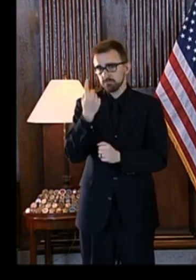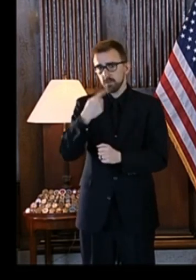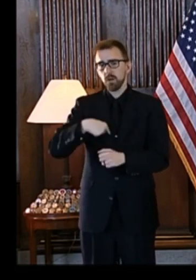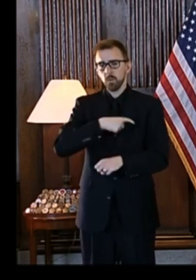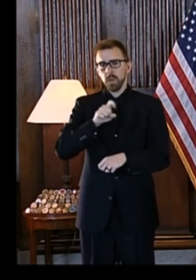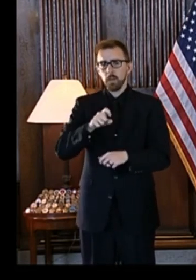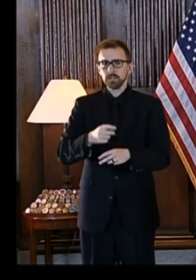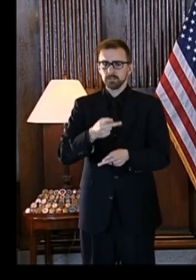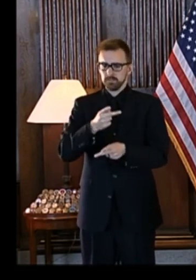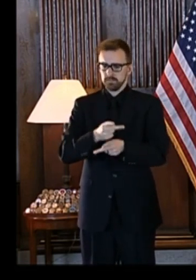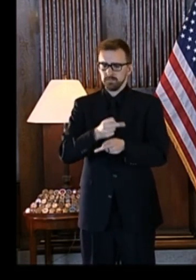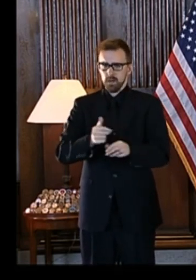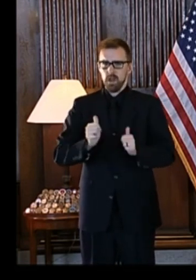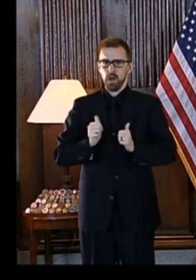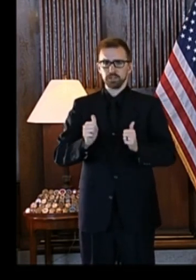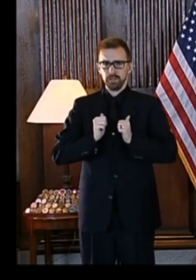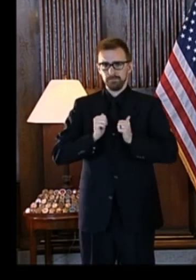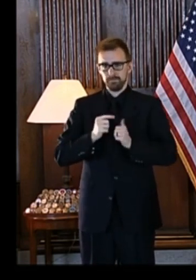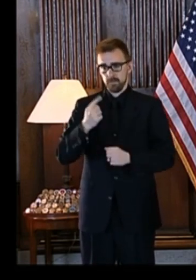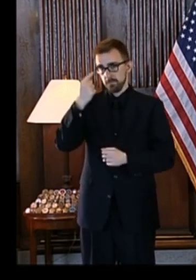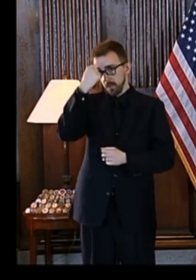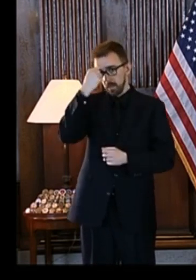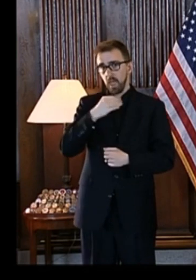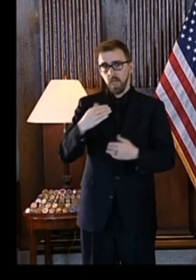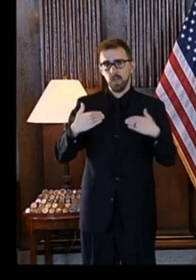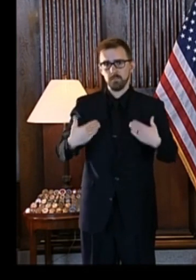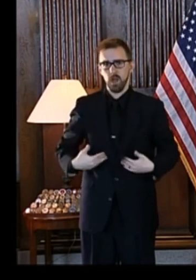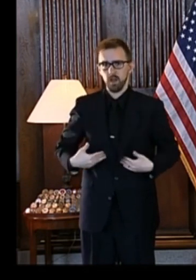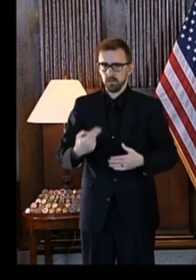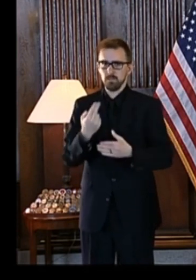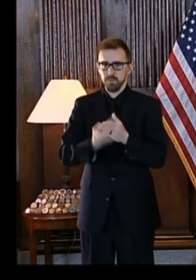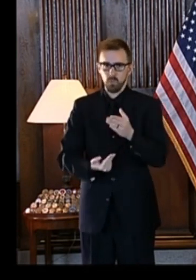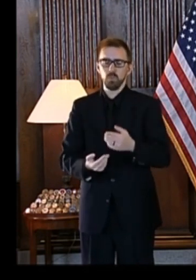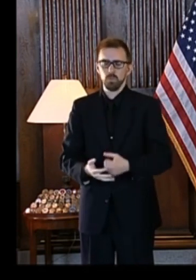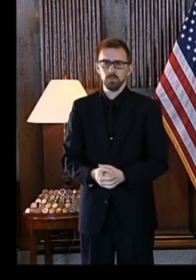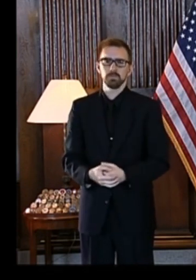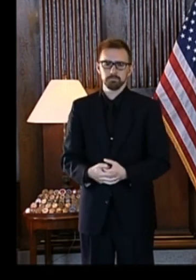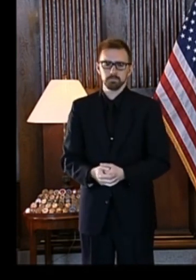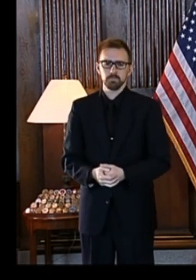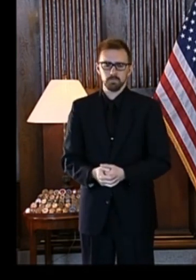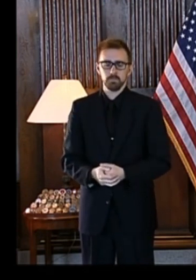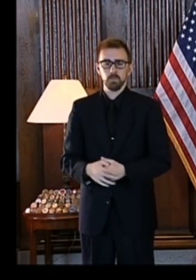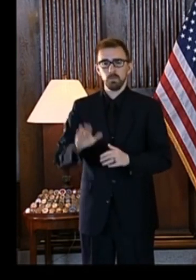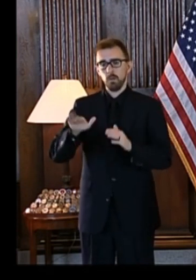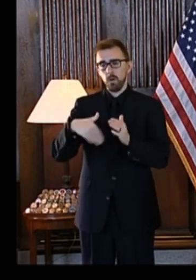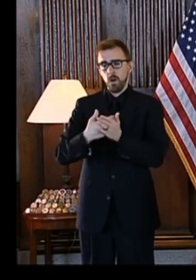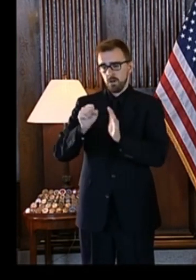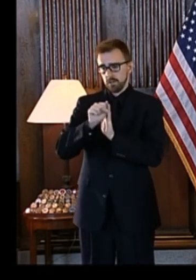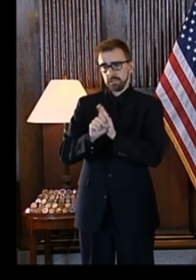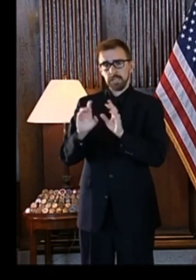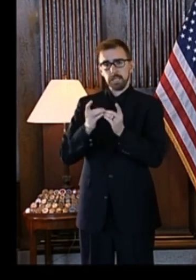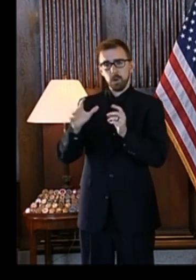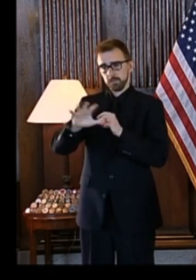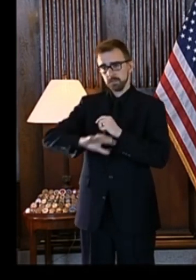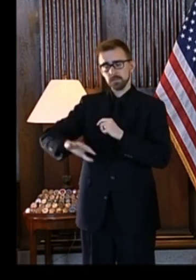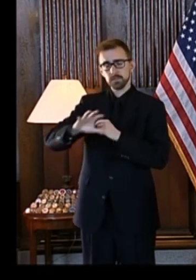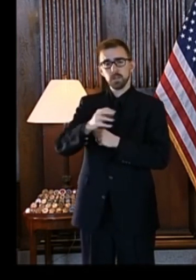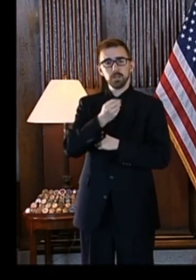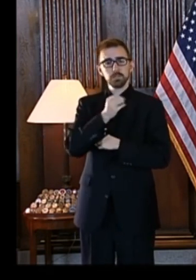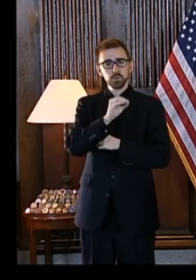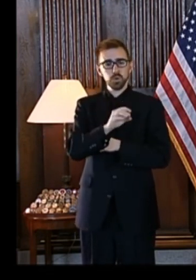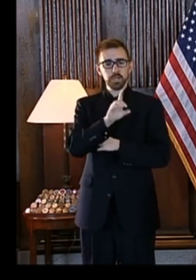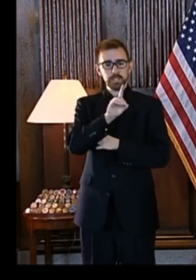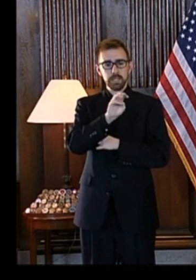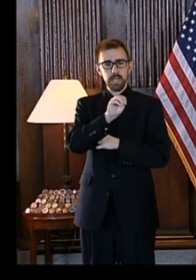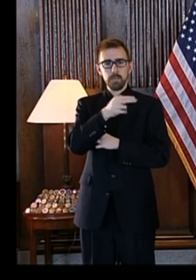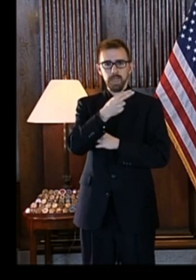take care of ourselves mentally and physically. Like all of our state departments, the Missouri Department of Mental